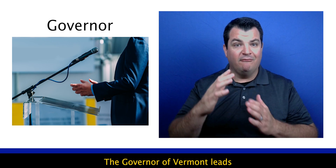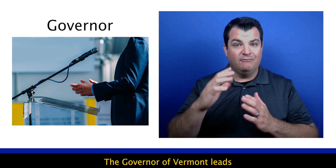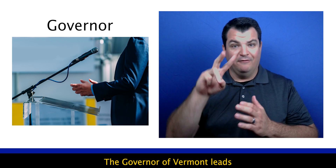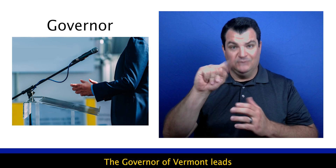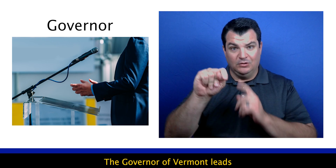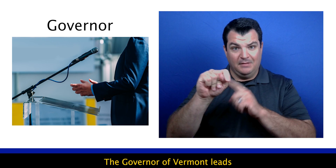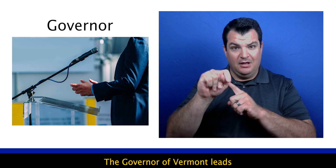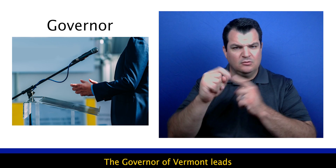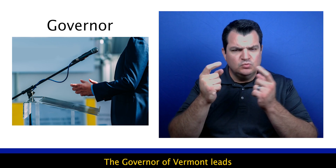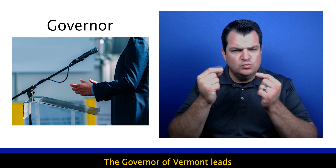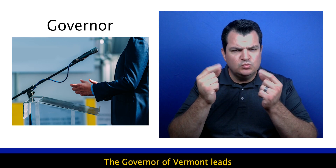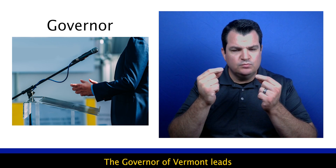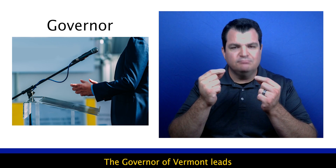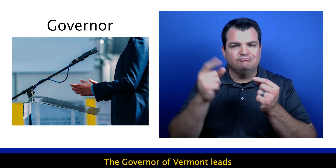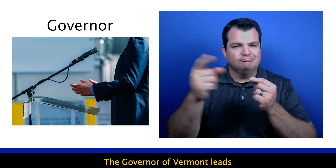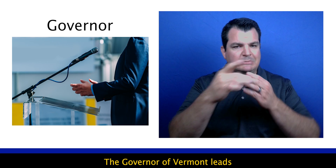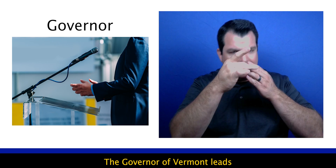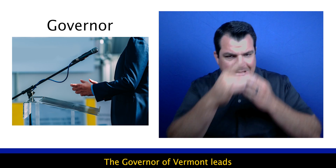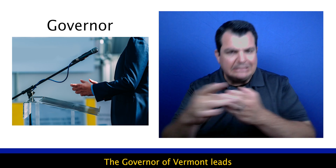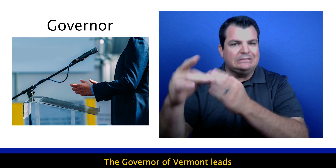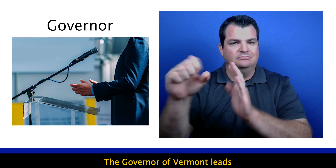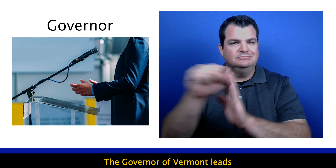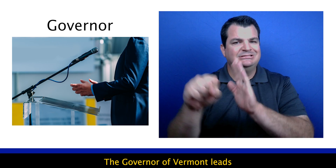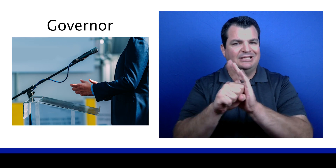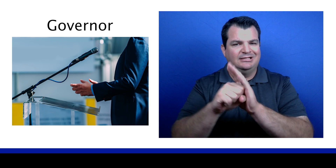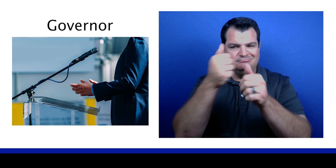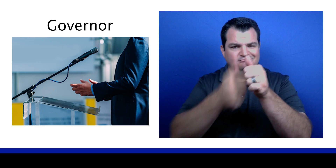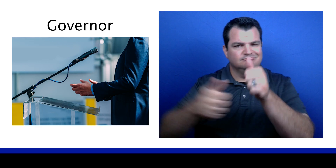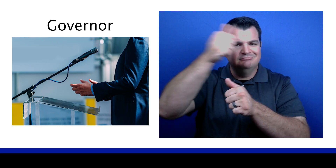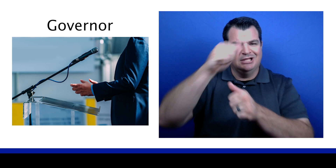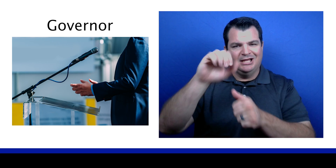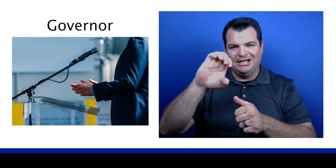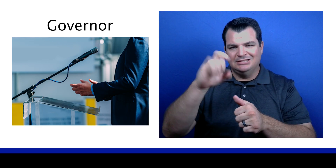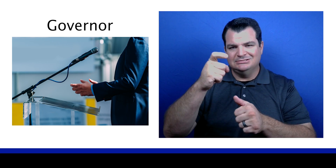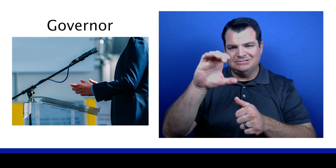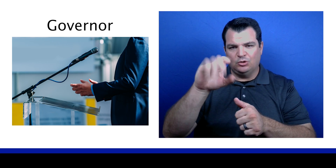The governor of Vermont leads the state's executive branch.